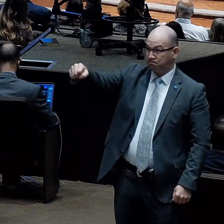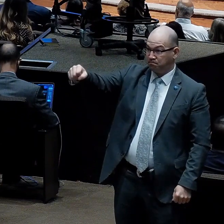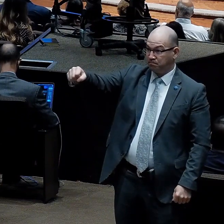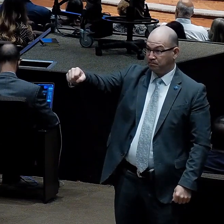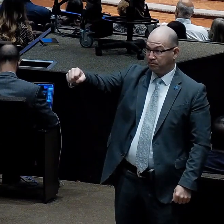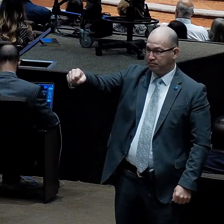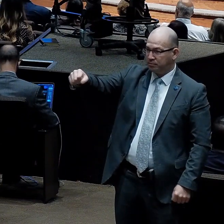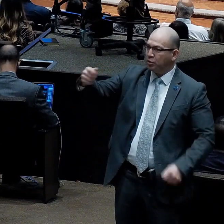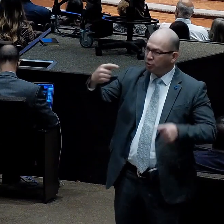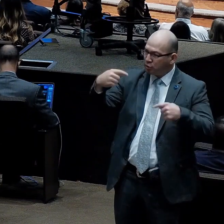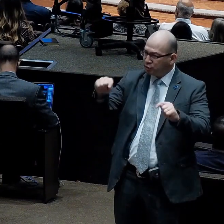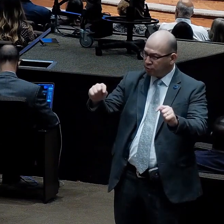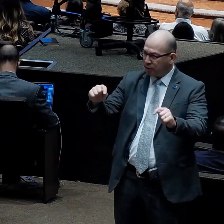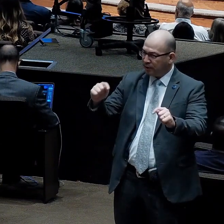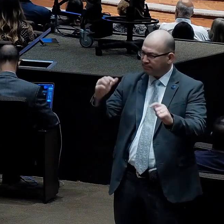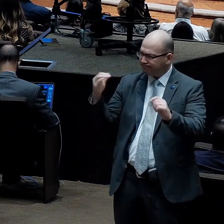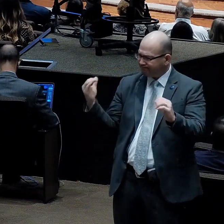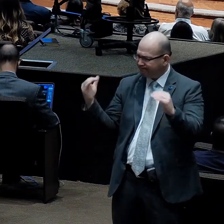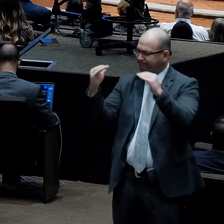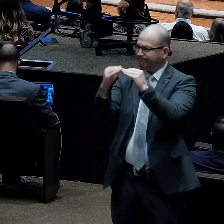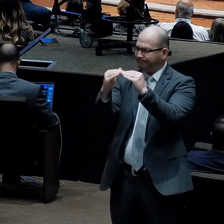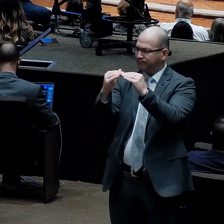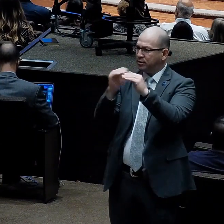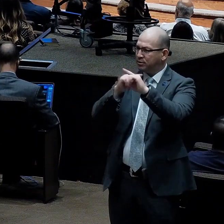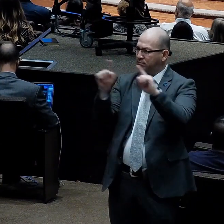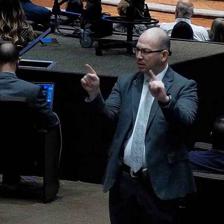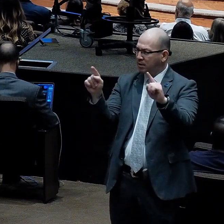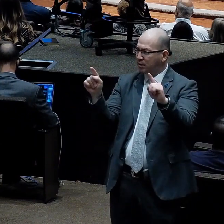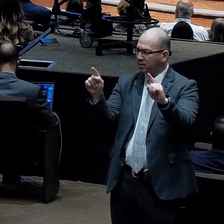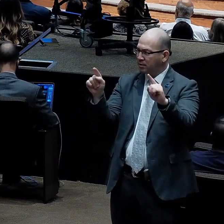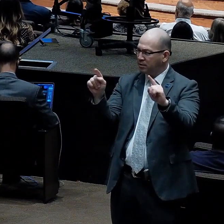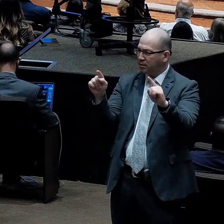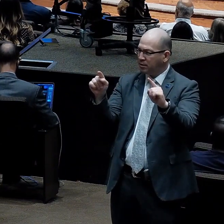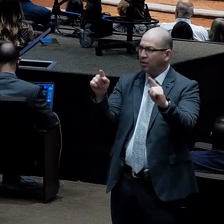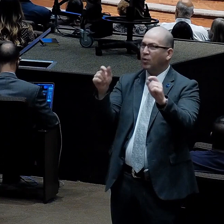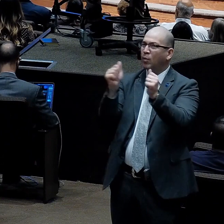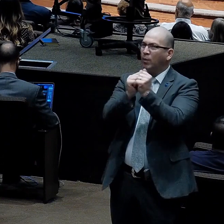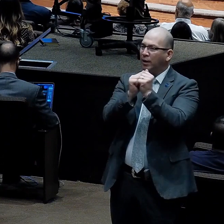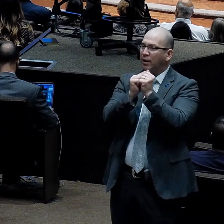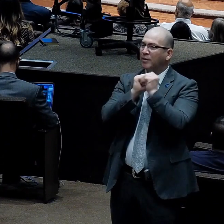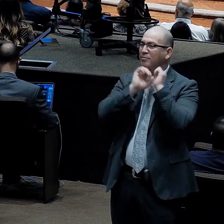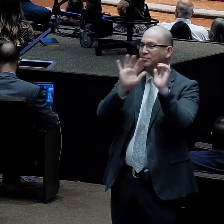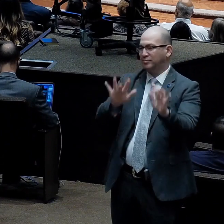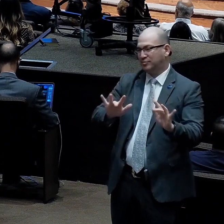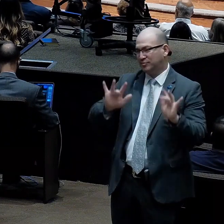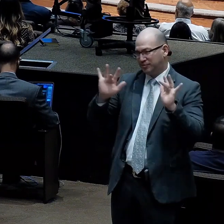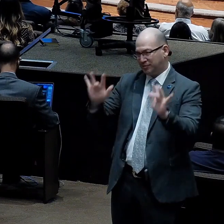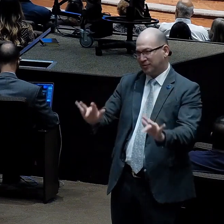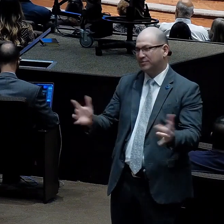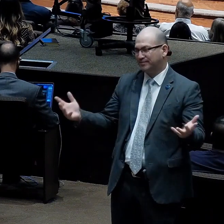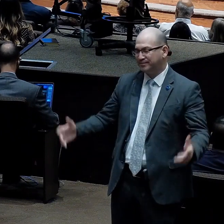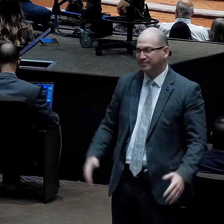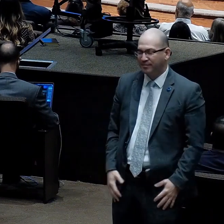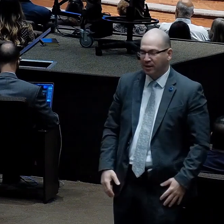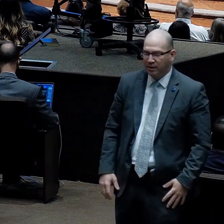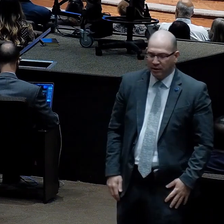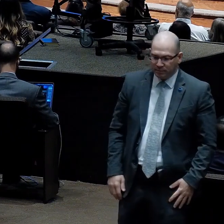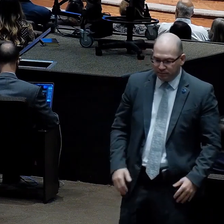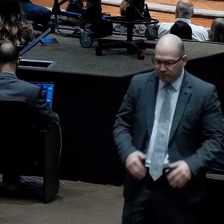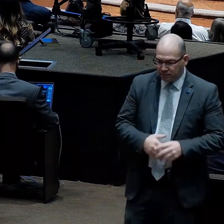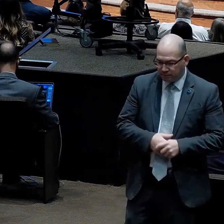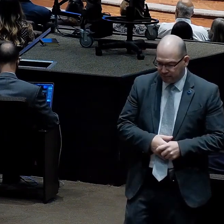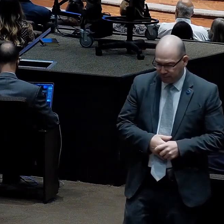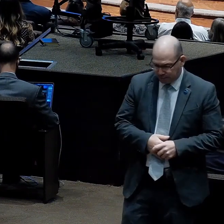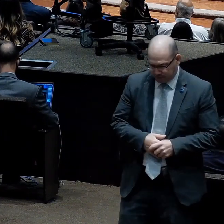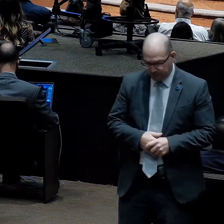equity. But he wants us to show mercy. Now, I could give you a long list of things that I believe